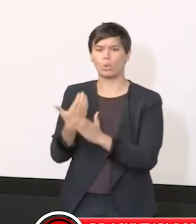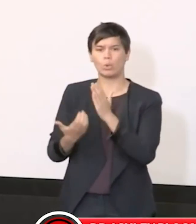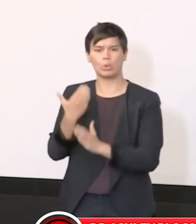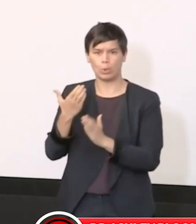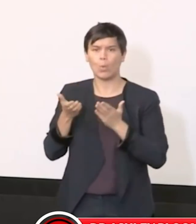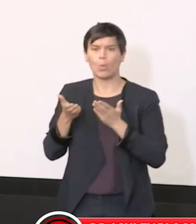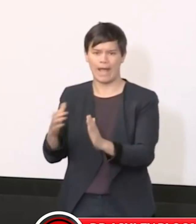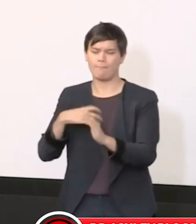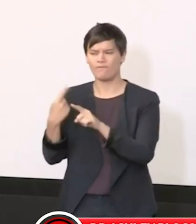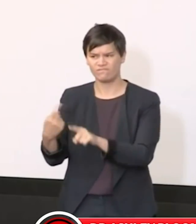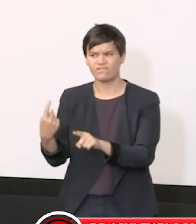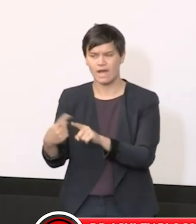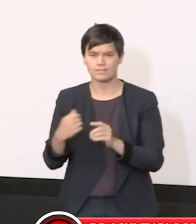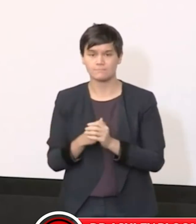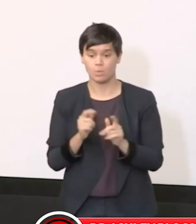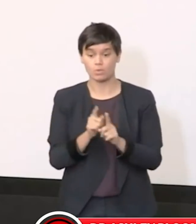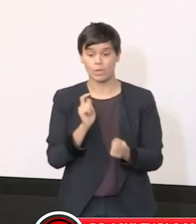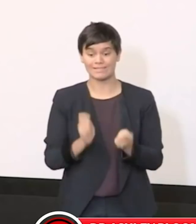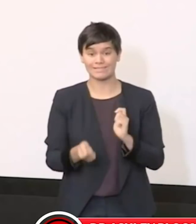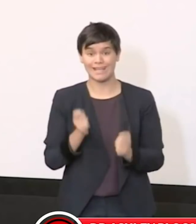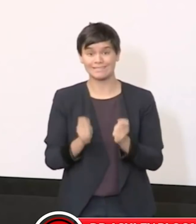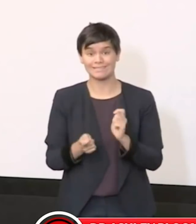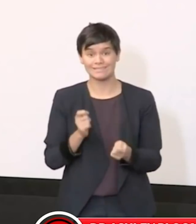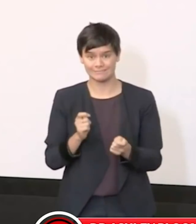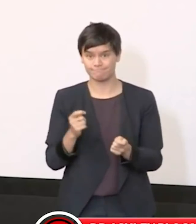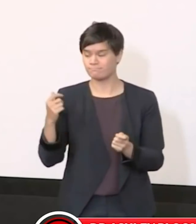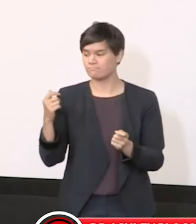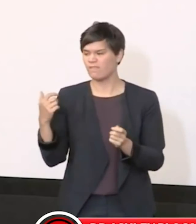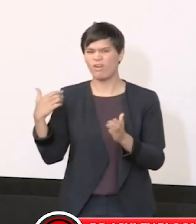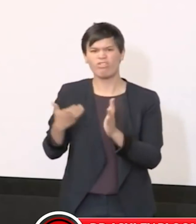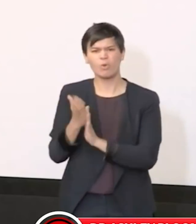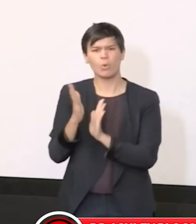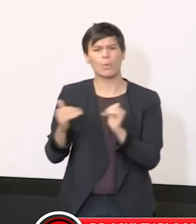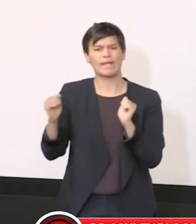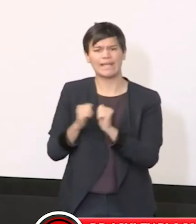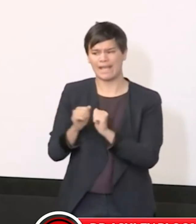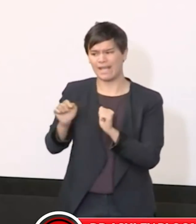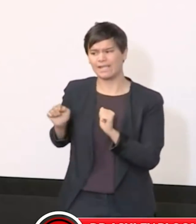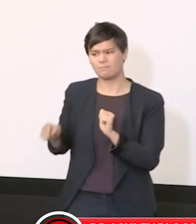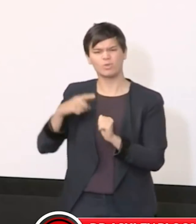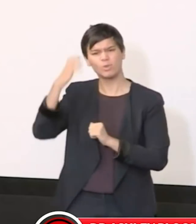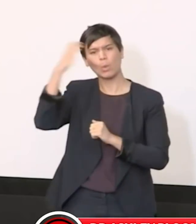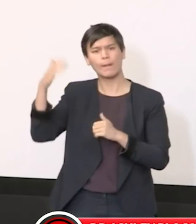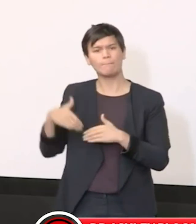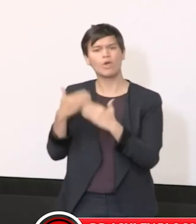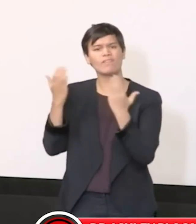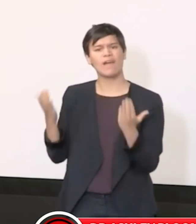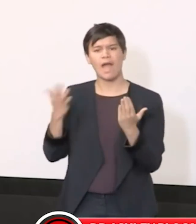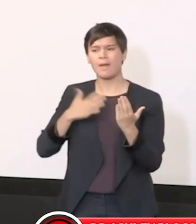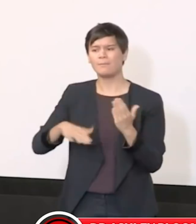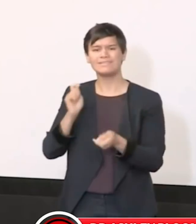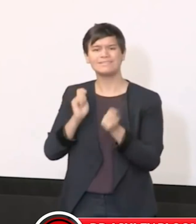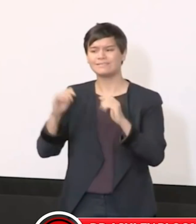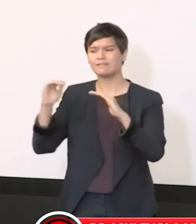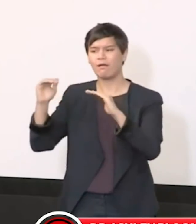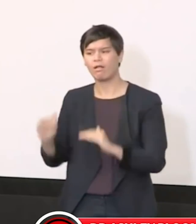Just a word on testing. You'll have noticed the numbers of tests have dropped over the long weekend. We've seen this in the past during holiday